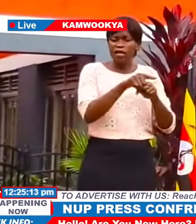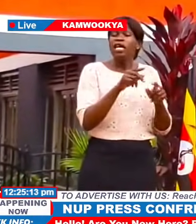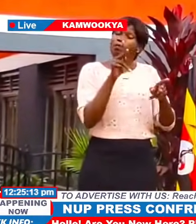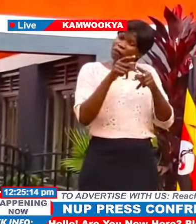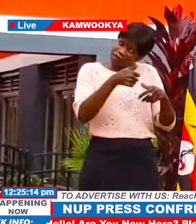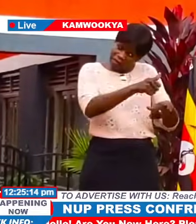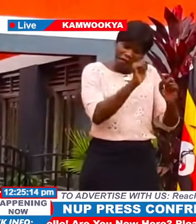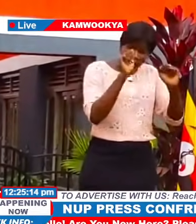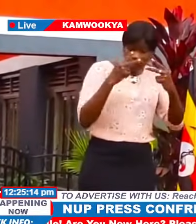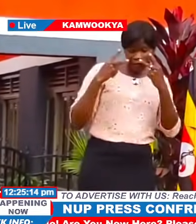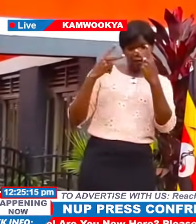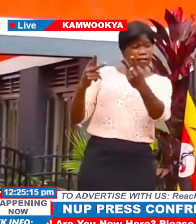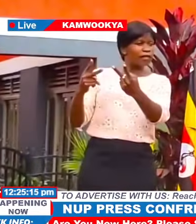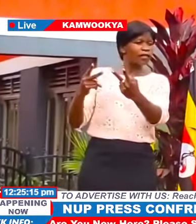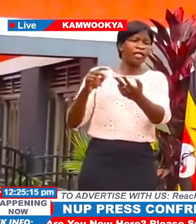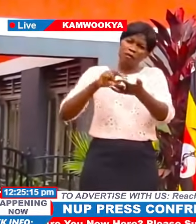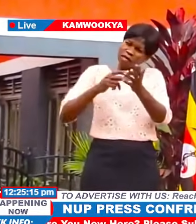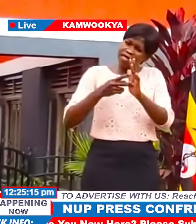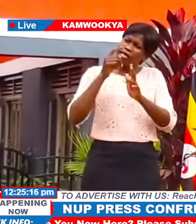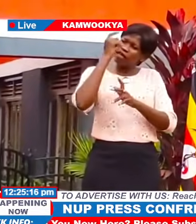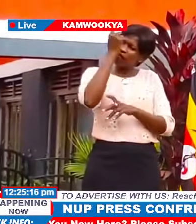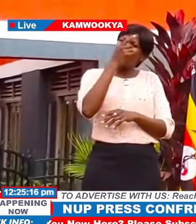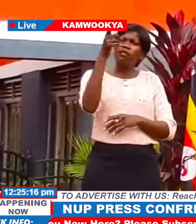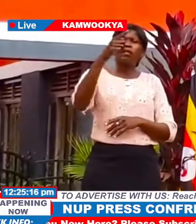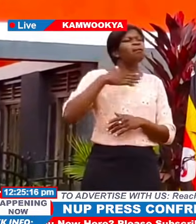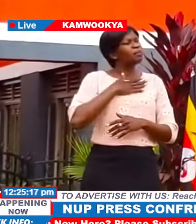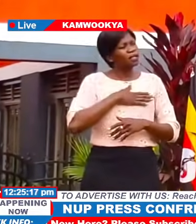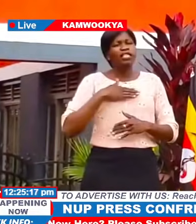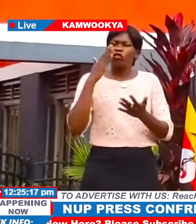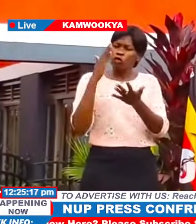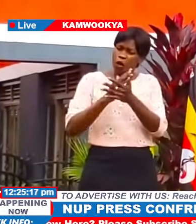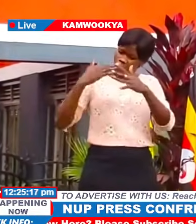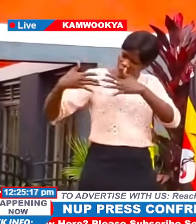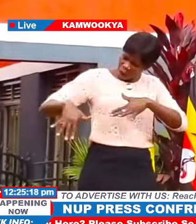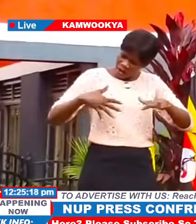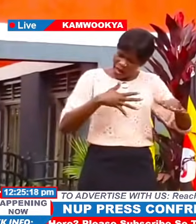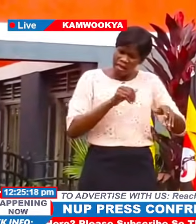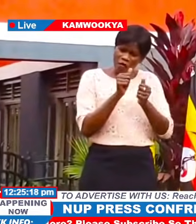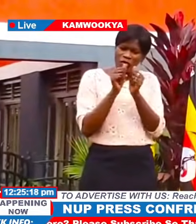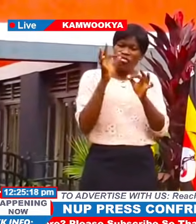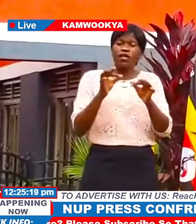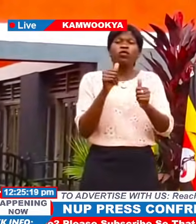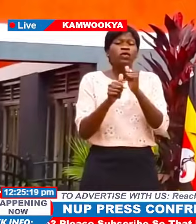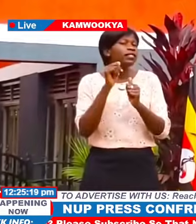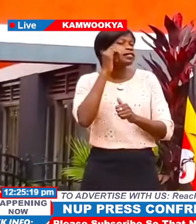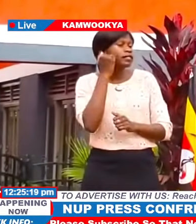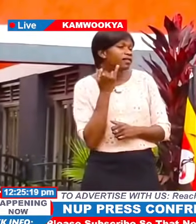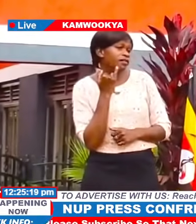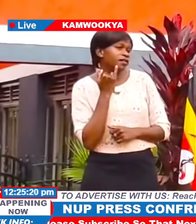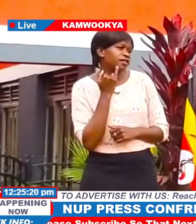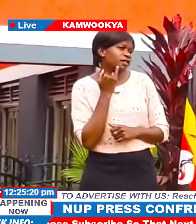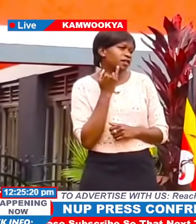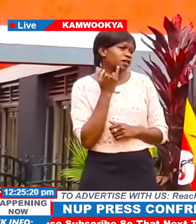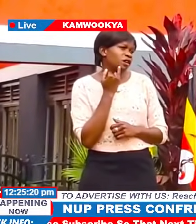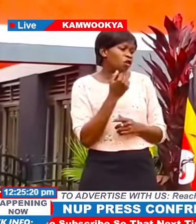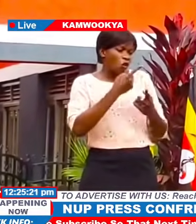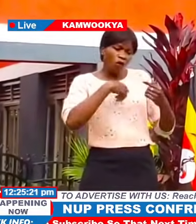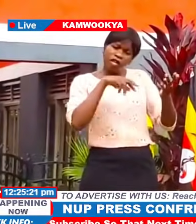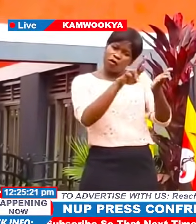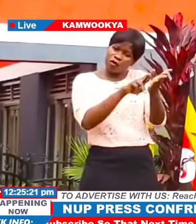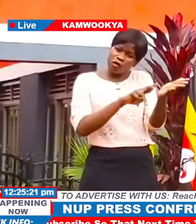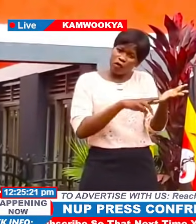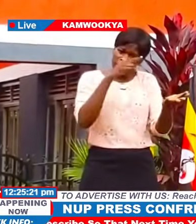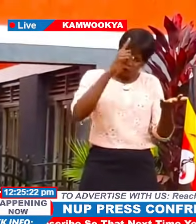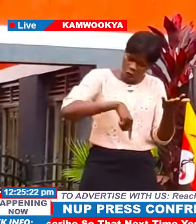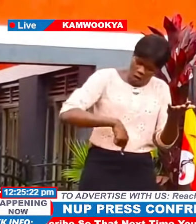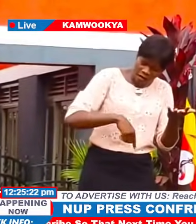see. So can we get serious? Can we stop playing around with things that are serious? One of our recommendations, for